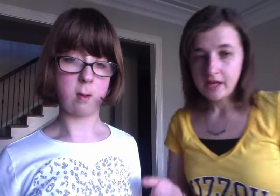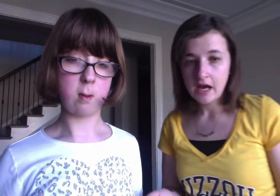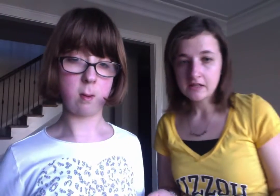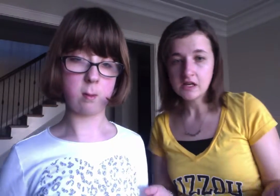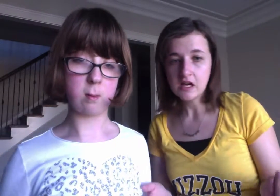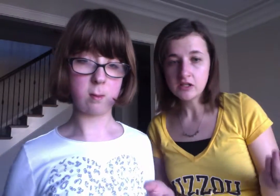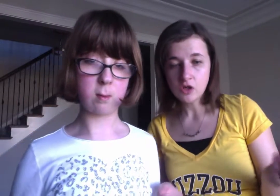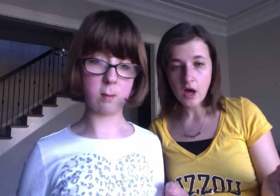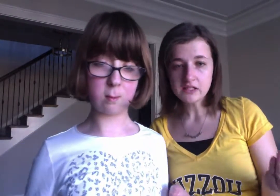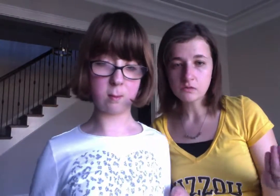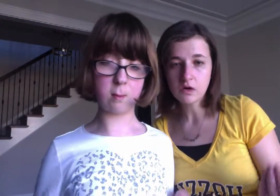There's a choice we're